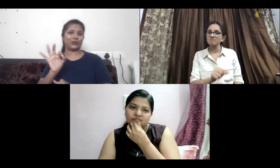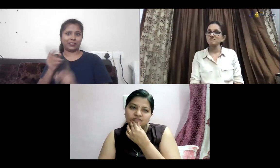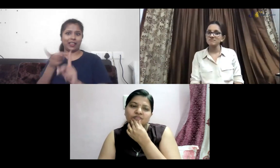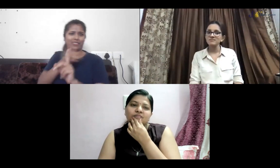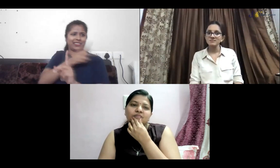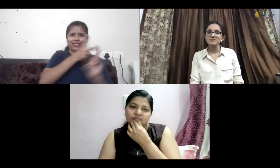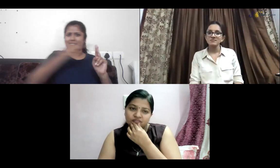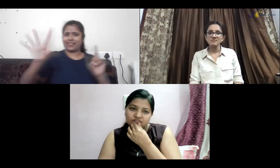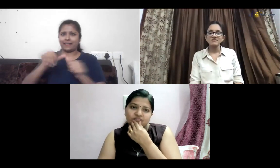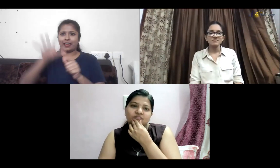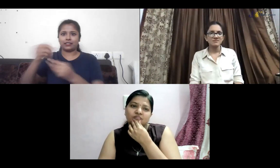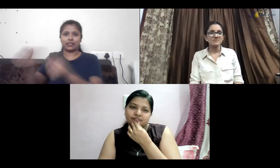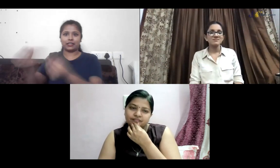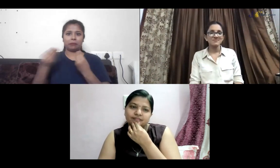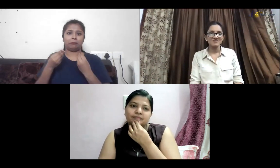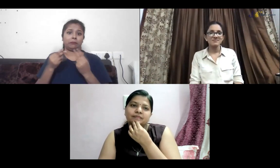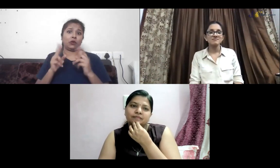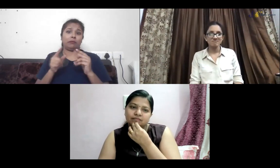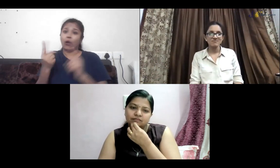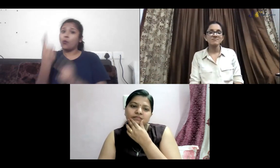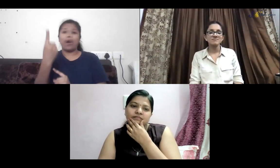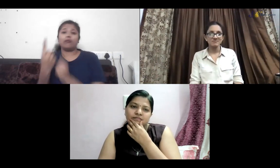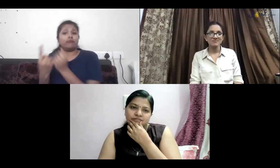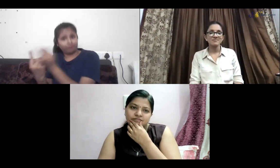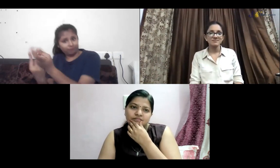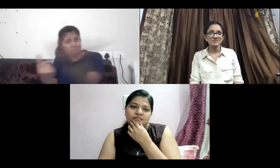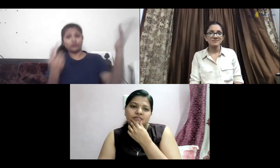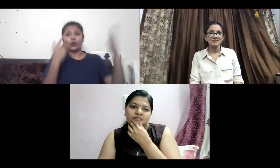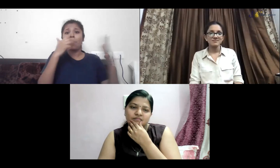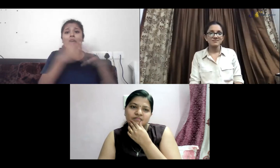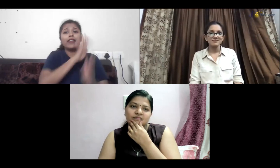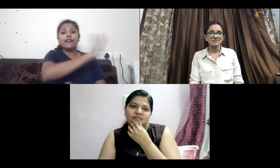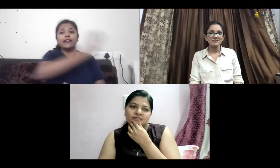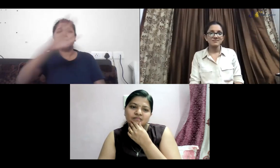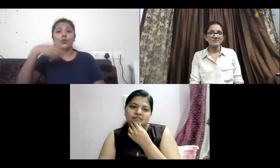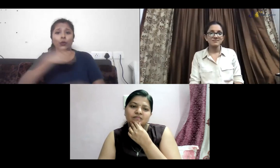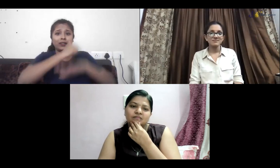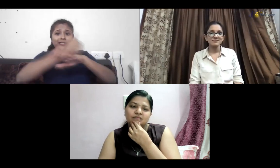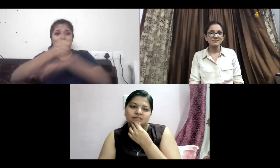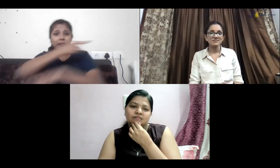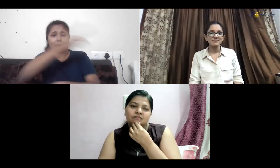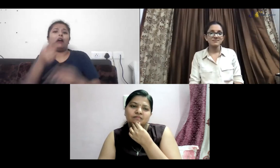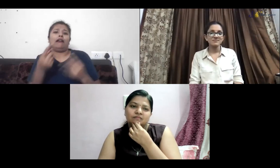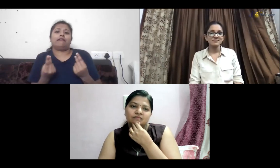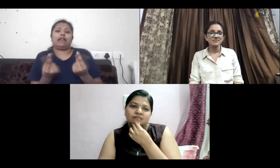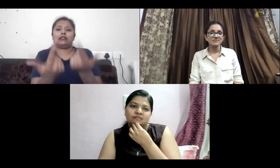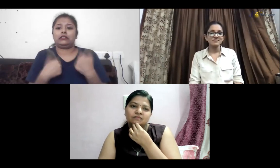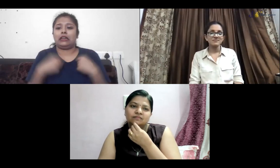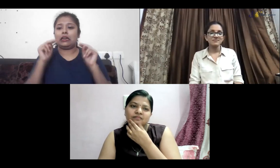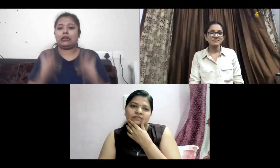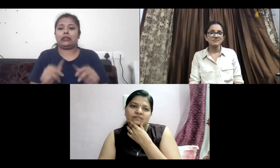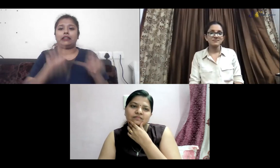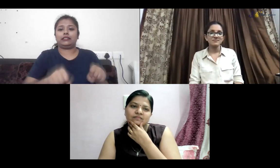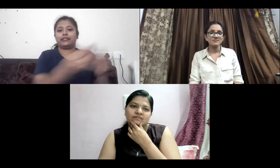at us, so we will get accessibility on it. So all the part of, so we will get accessibility soon. As a woman, we have seen lots